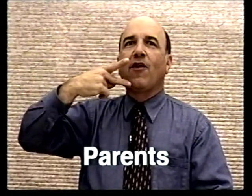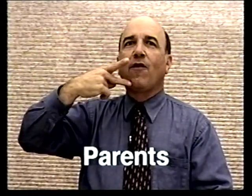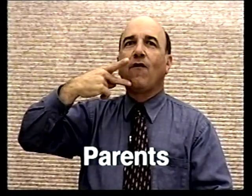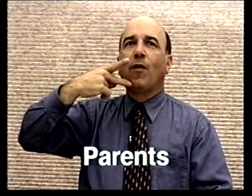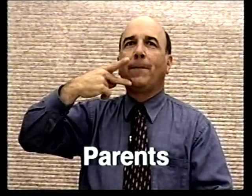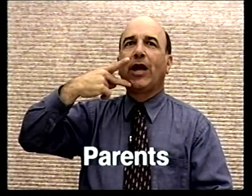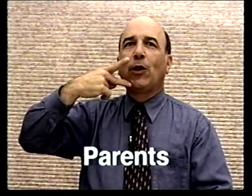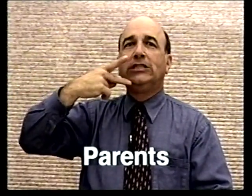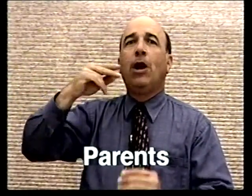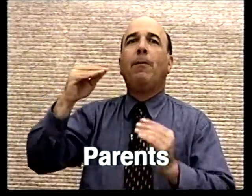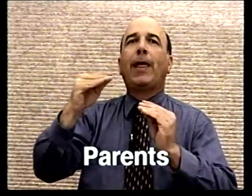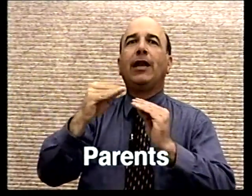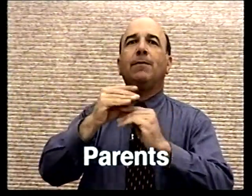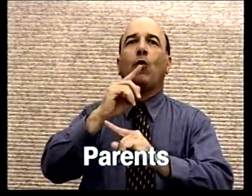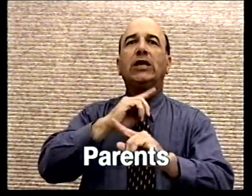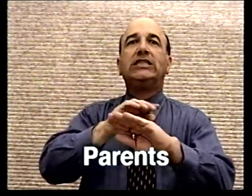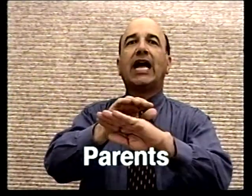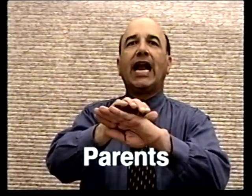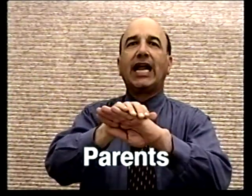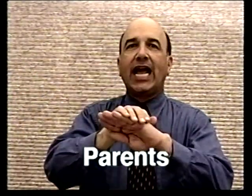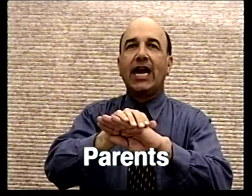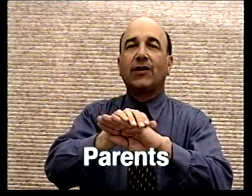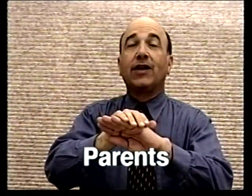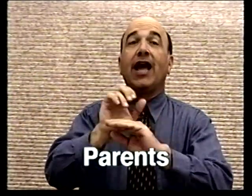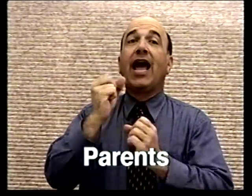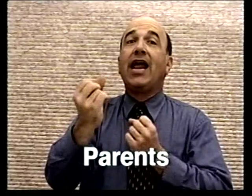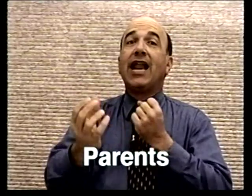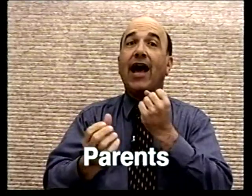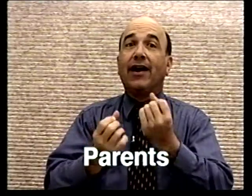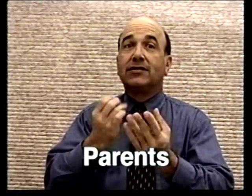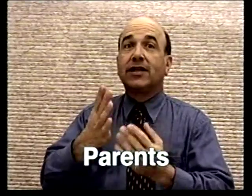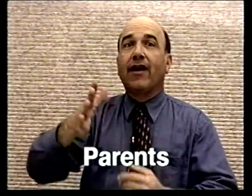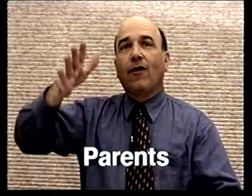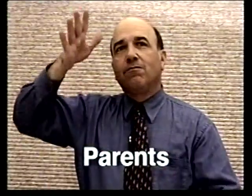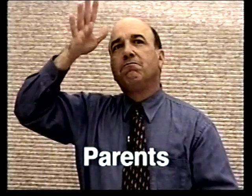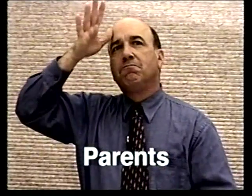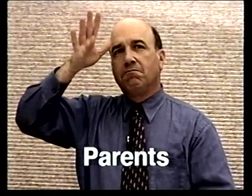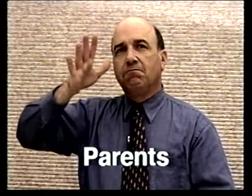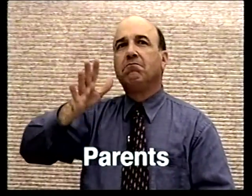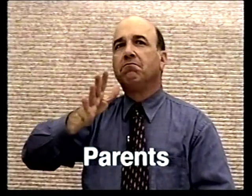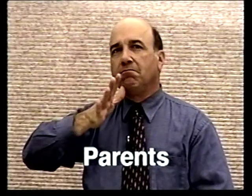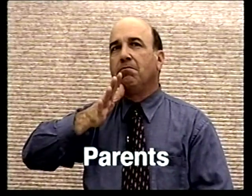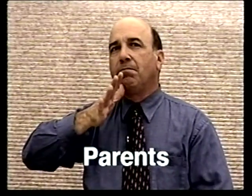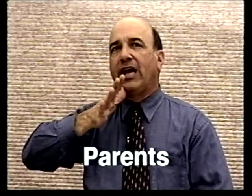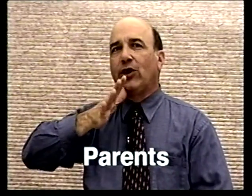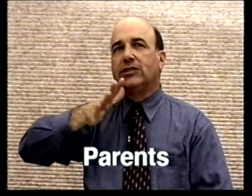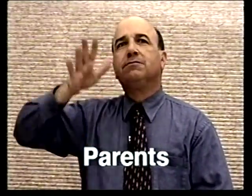here for parent, but that's more sign English in ASL. Parent.